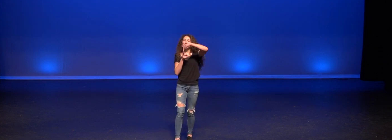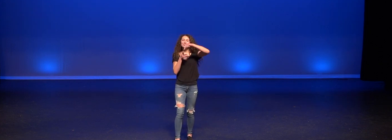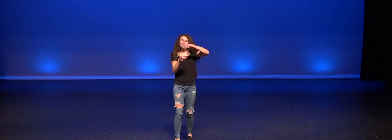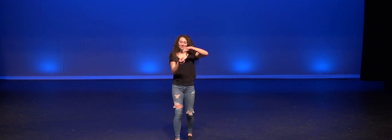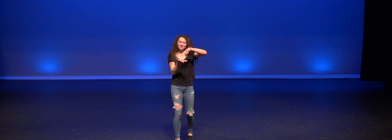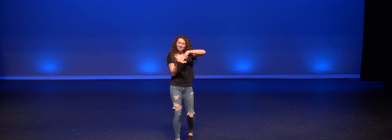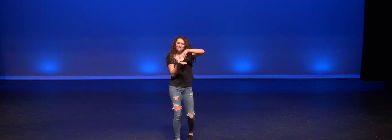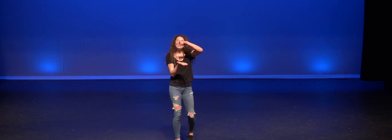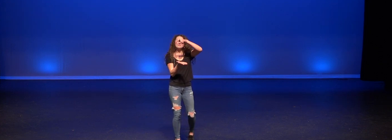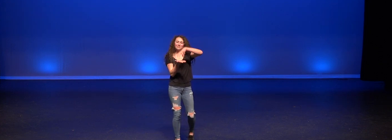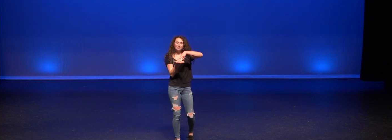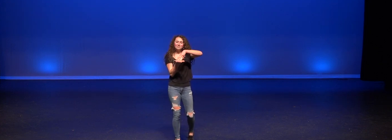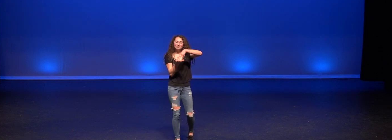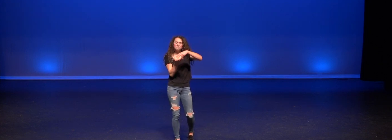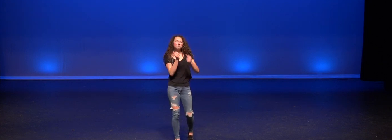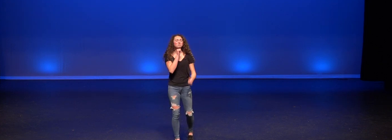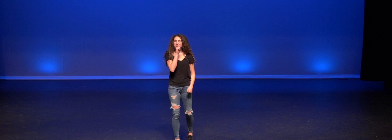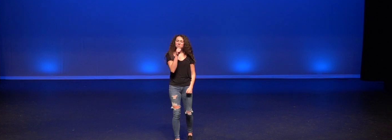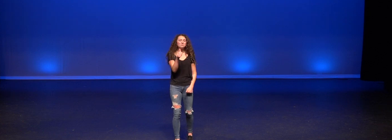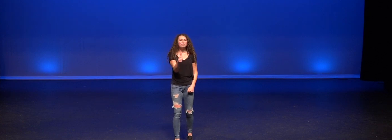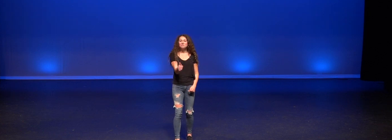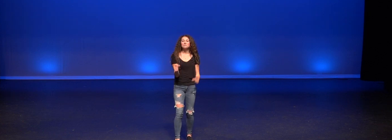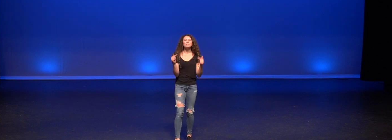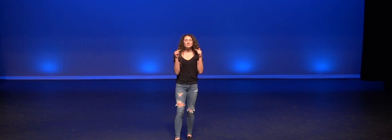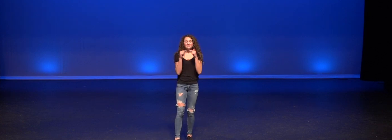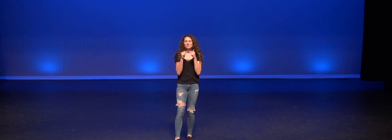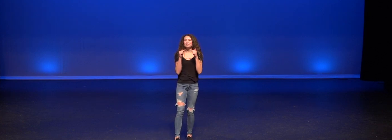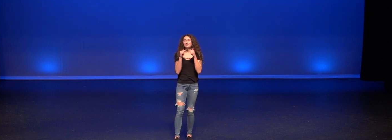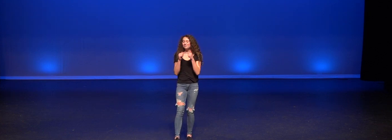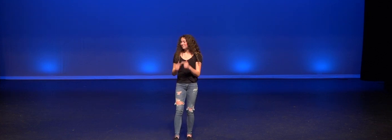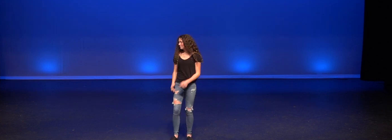when you take that jump, you don't feel the fall.